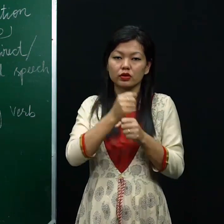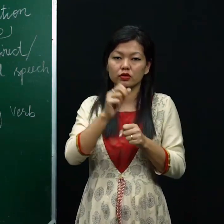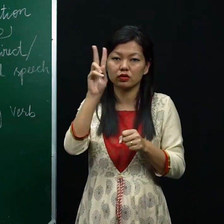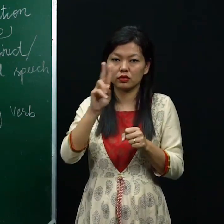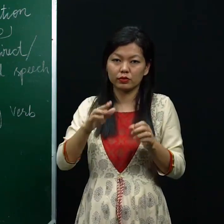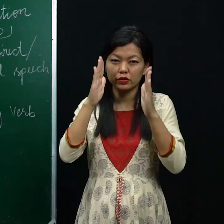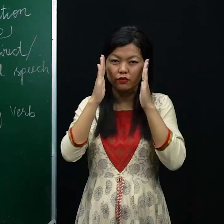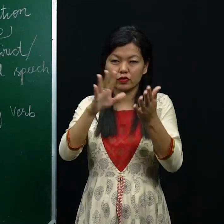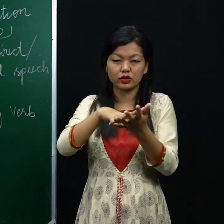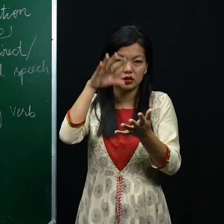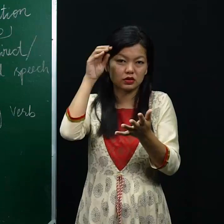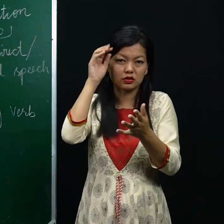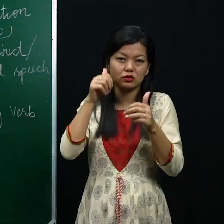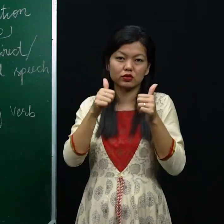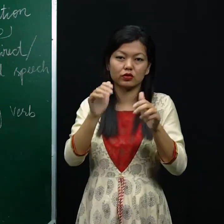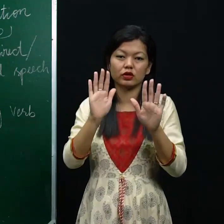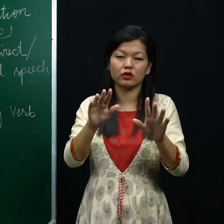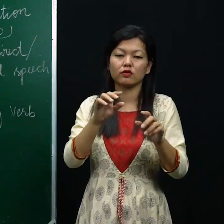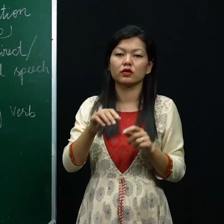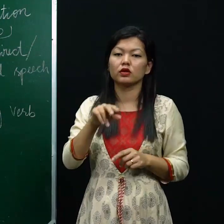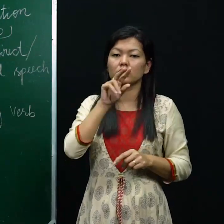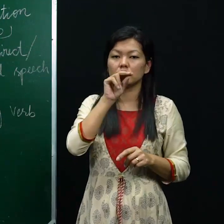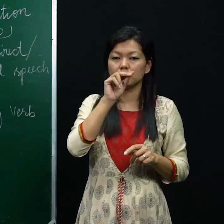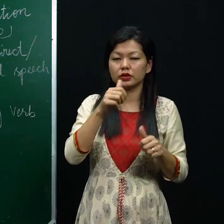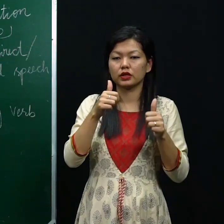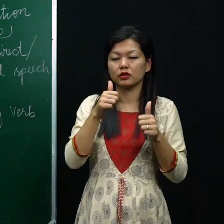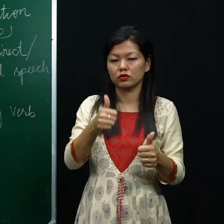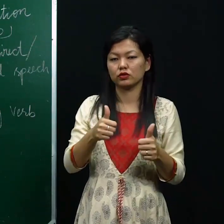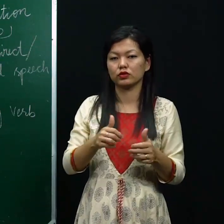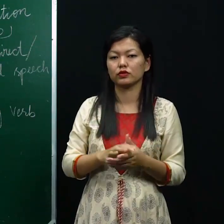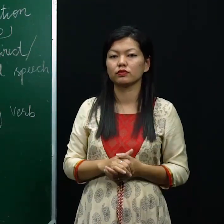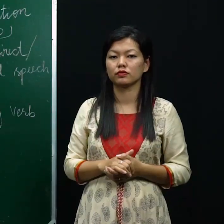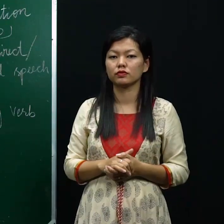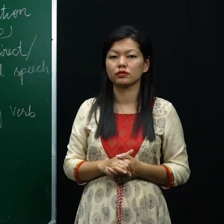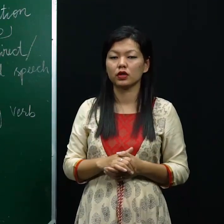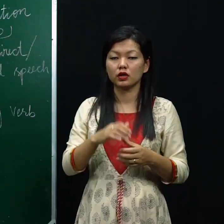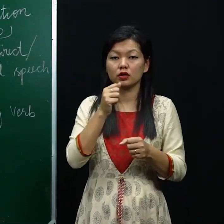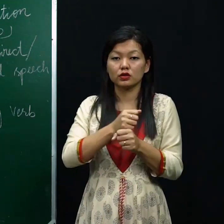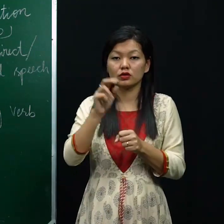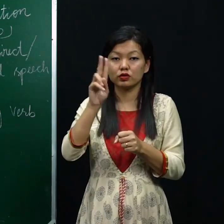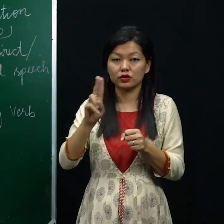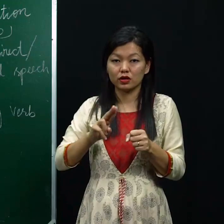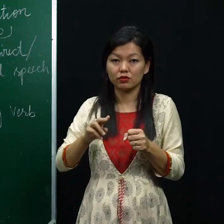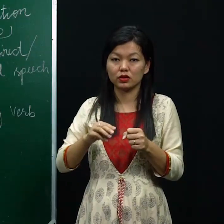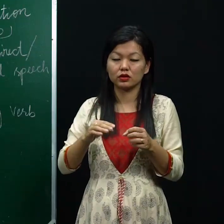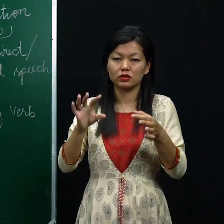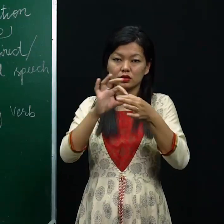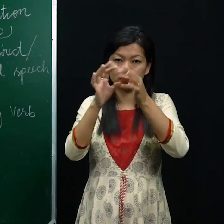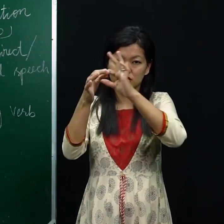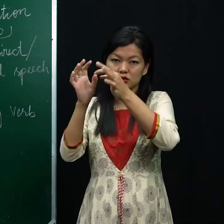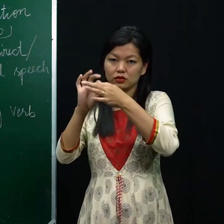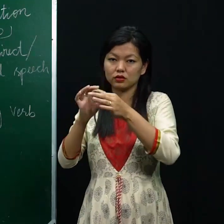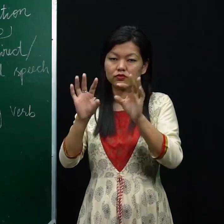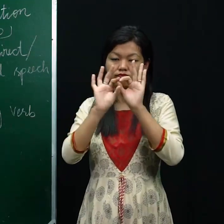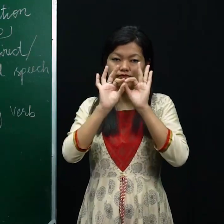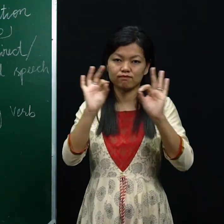on that, but we know that when a person speaks good language, we also have the liking for those kind of people. And it